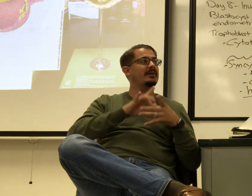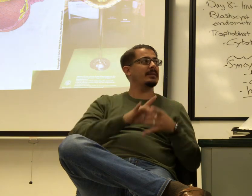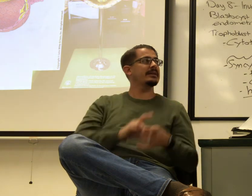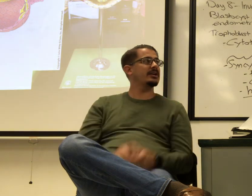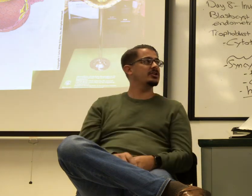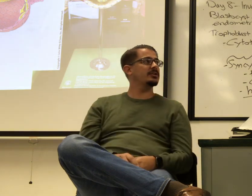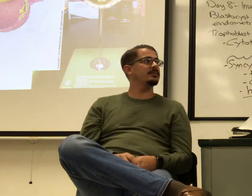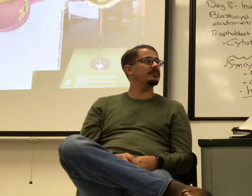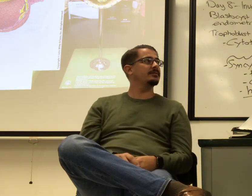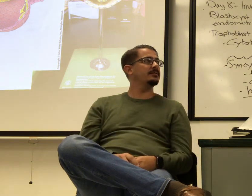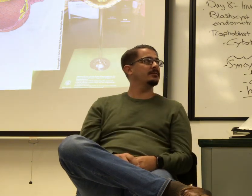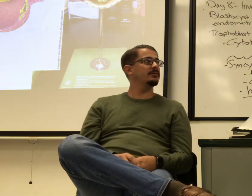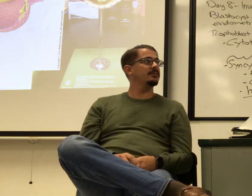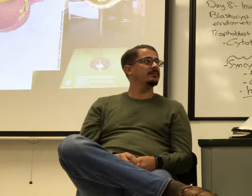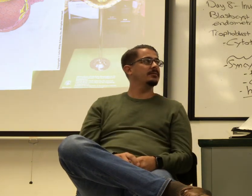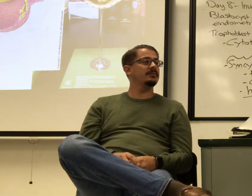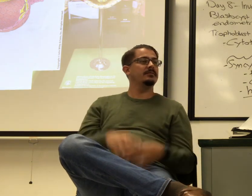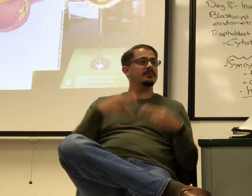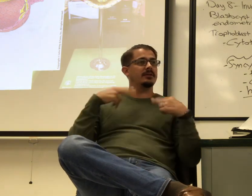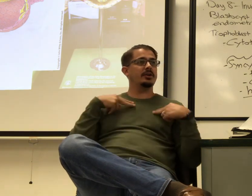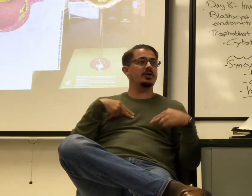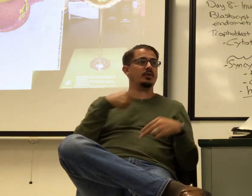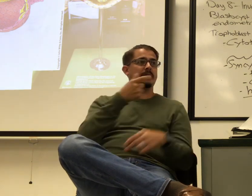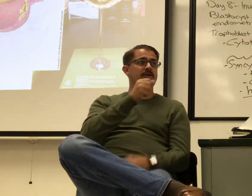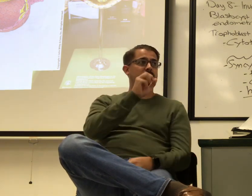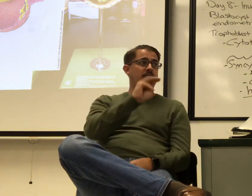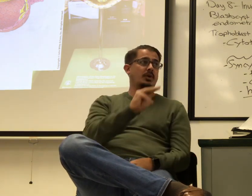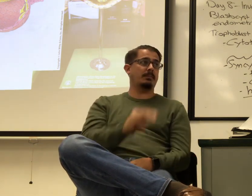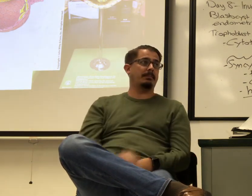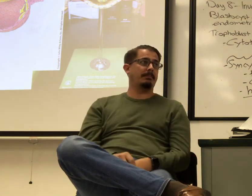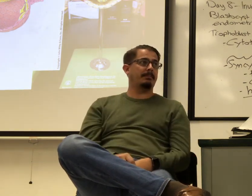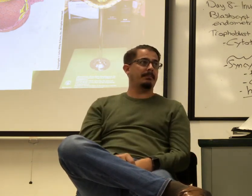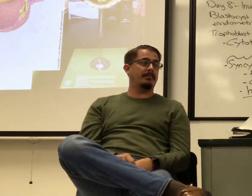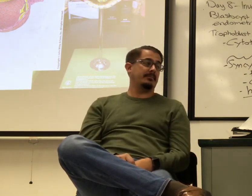Okay? Human germ, okay?